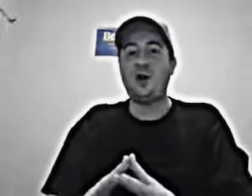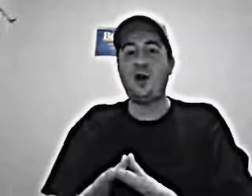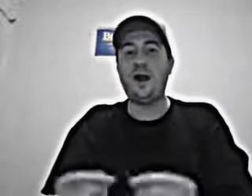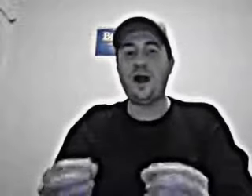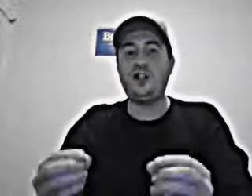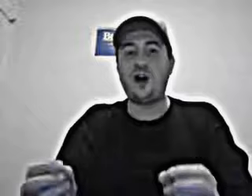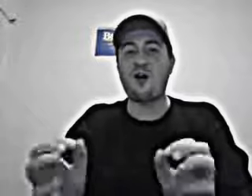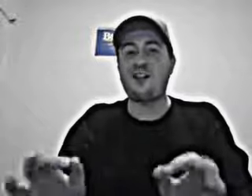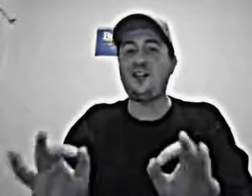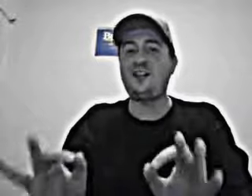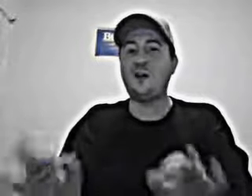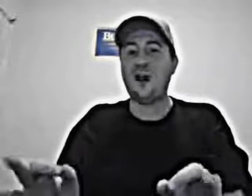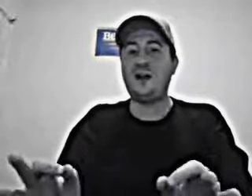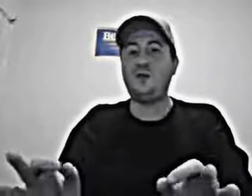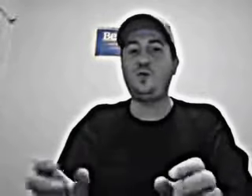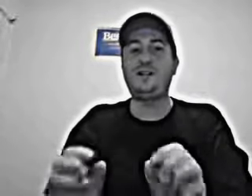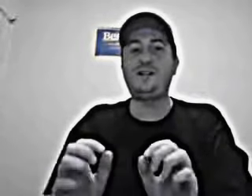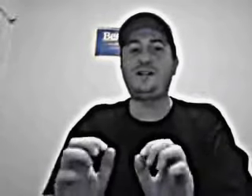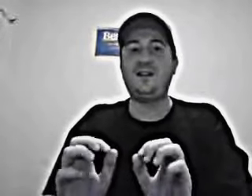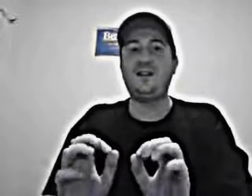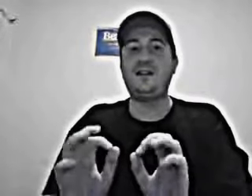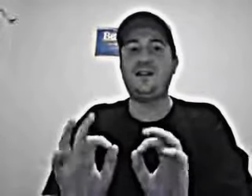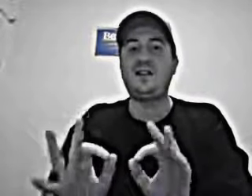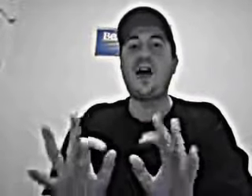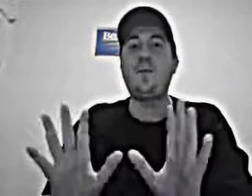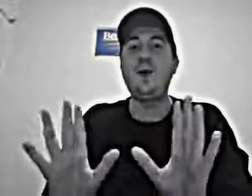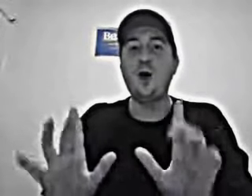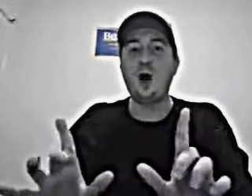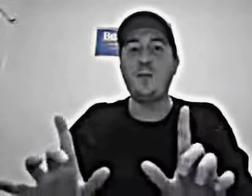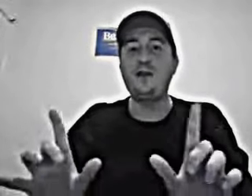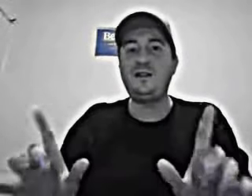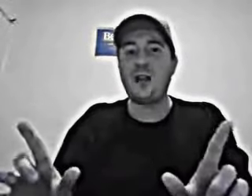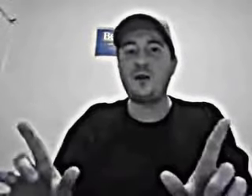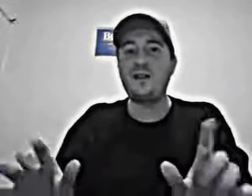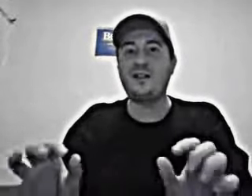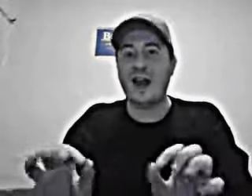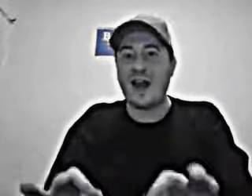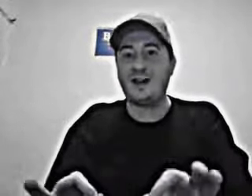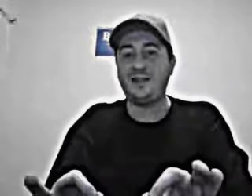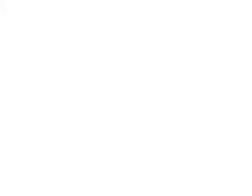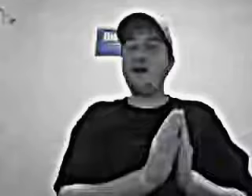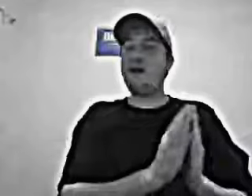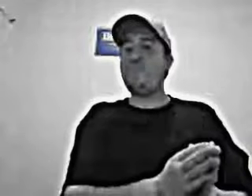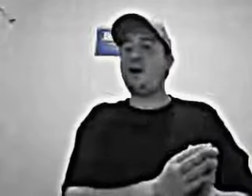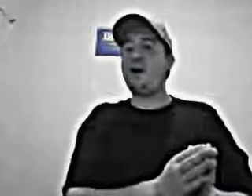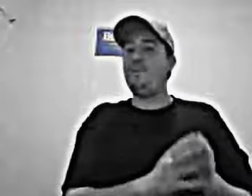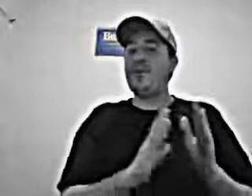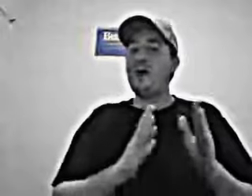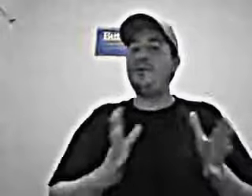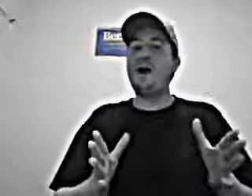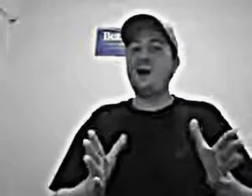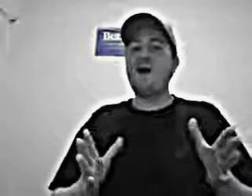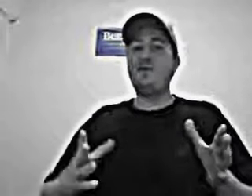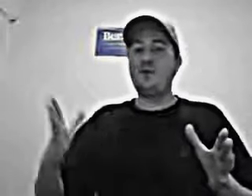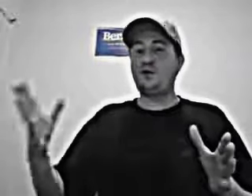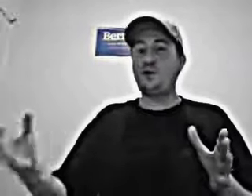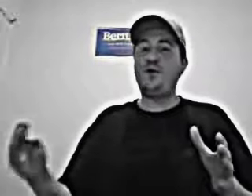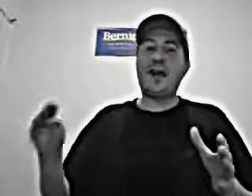hr 608 which is the stop arming terrorist act empire now on 9-11 we were told that